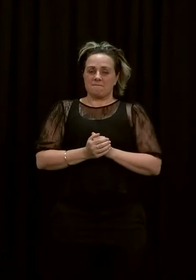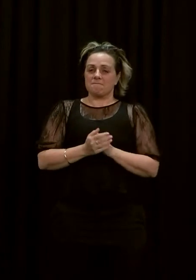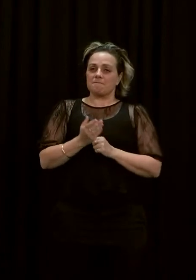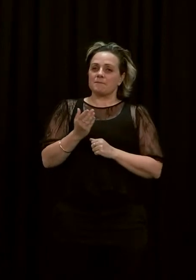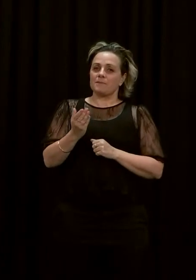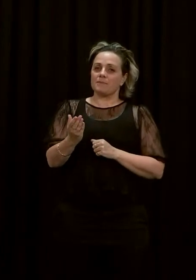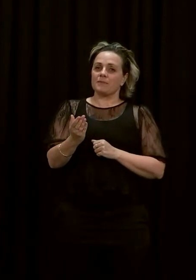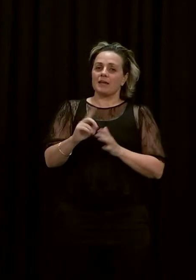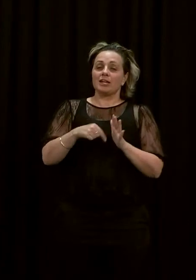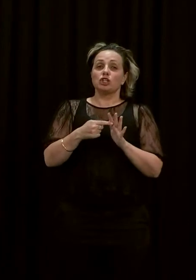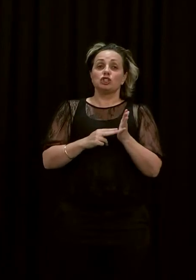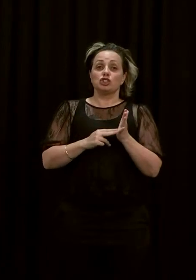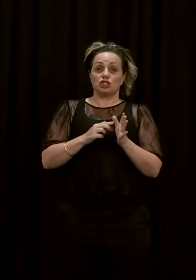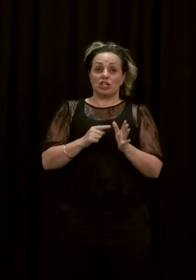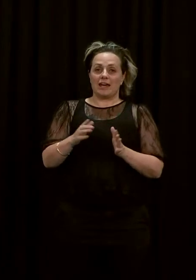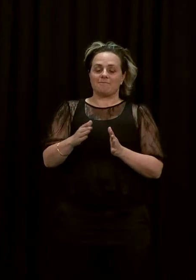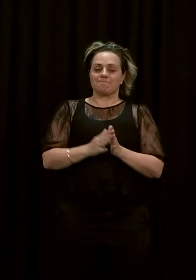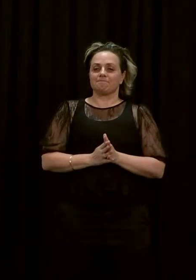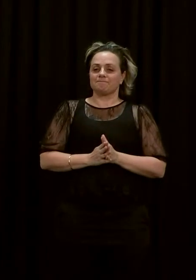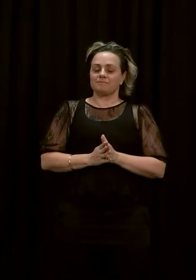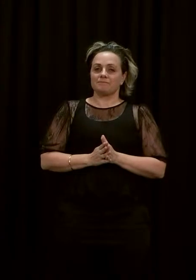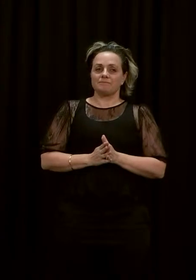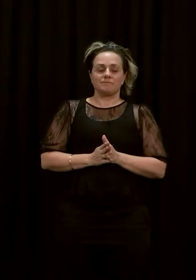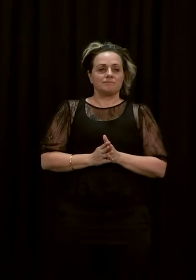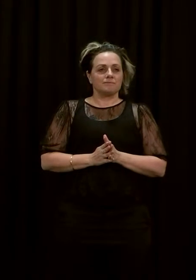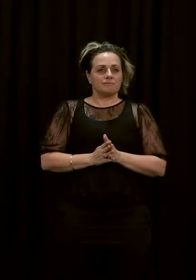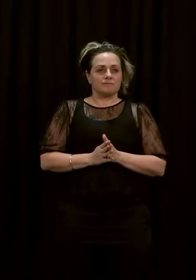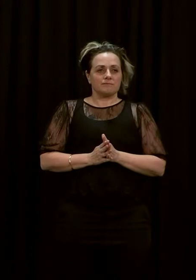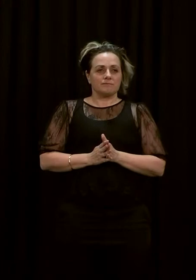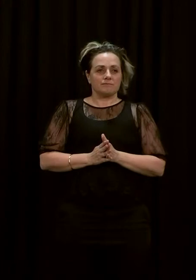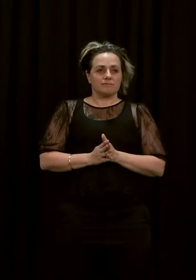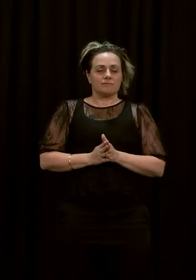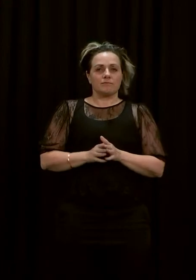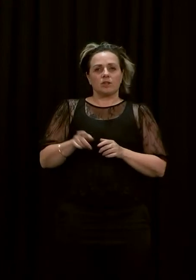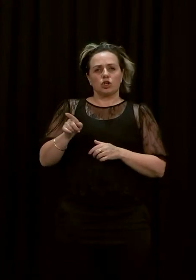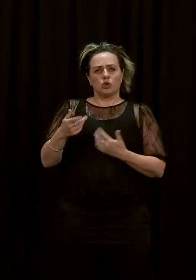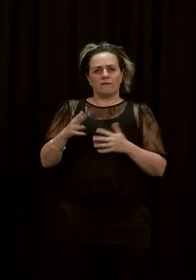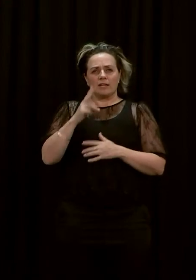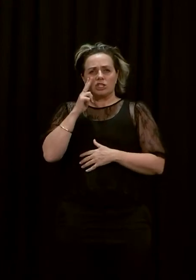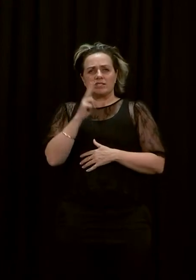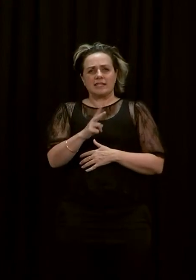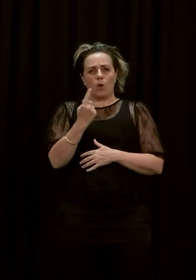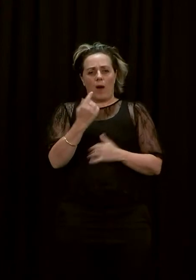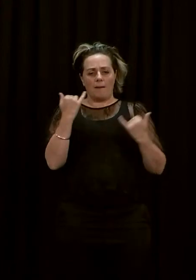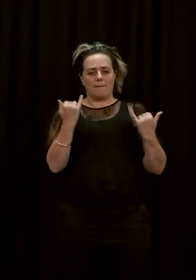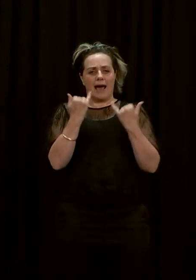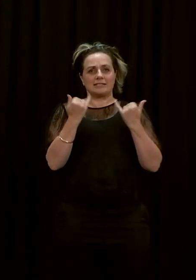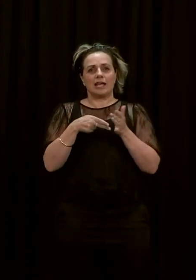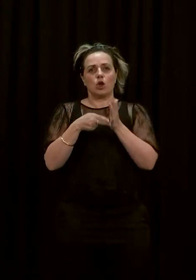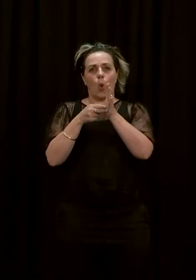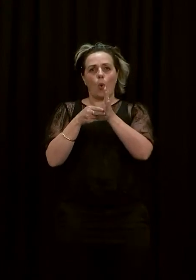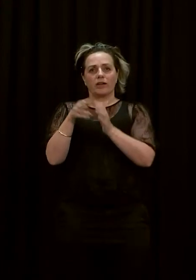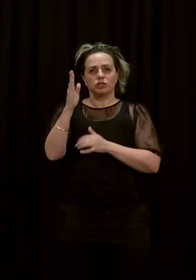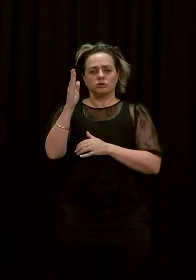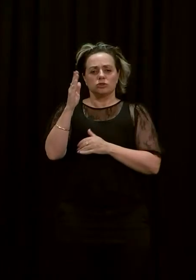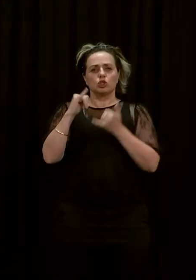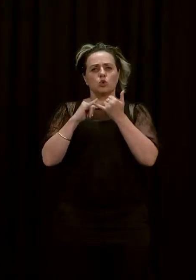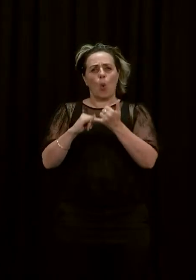on that. I'm sorry, then I did say that I was going to come over to Jason. In that vein, have you seen the footage of the party that happened on the North Shore over the weekend?